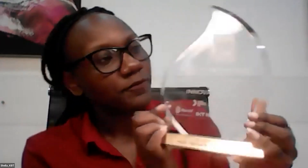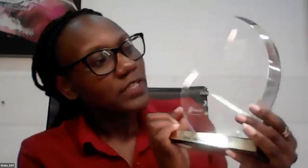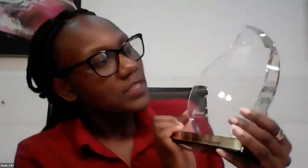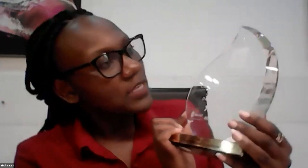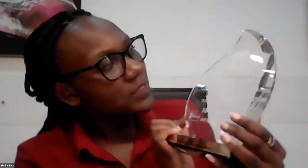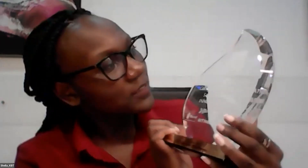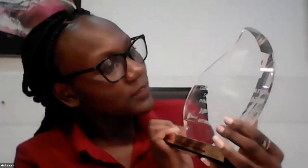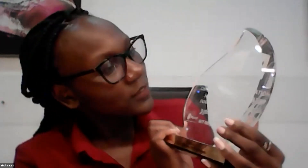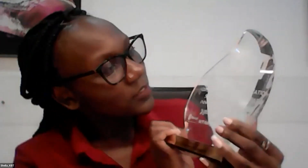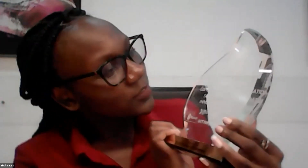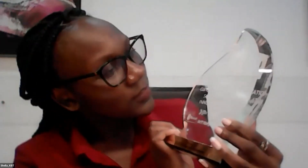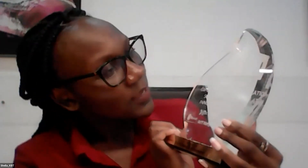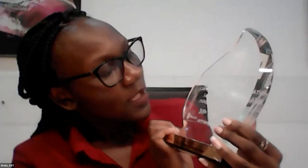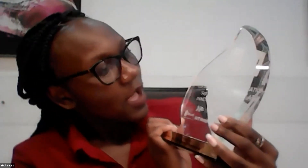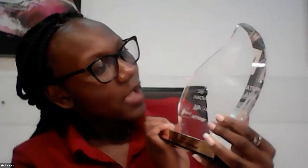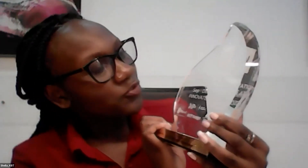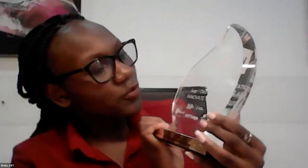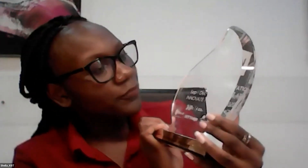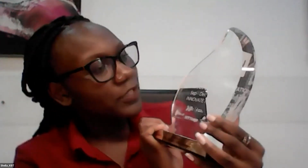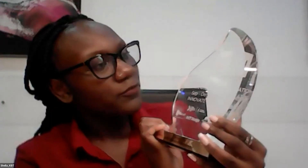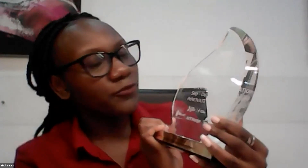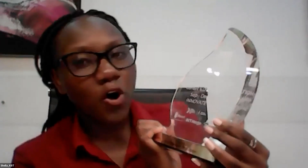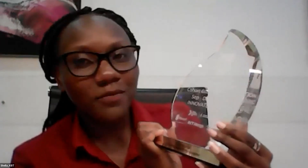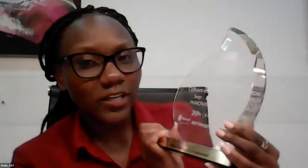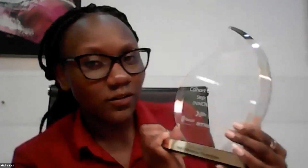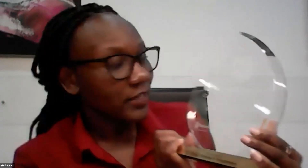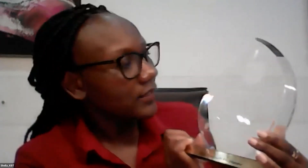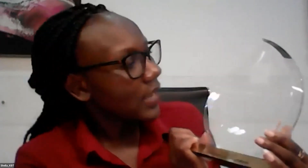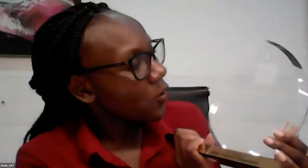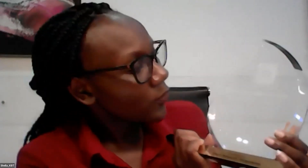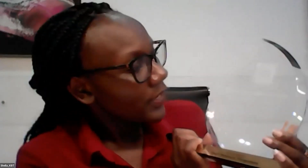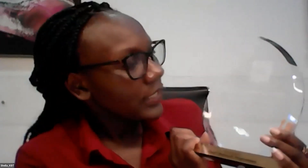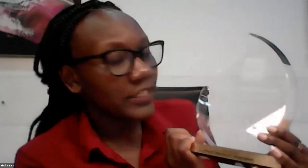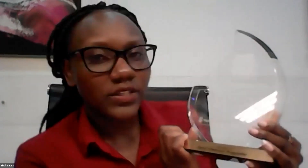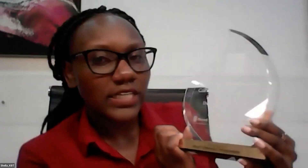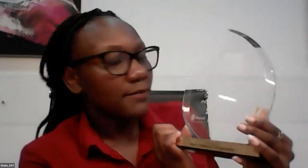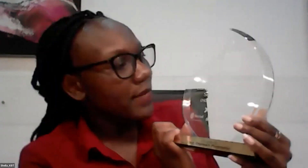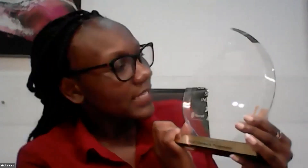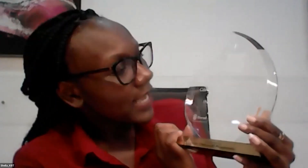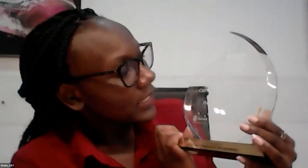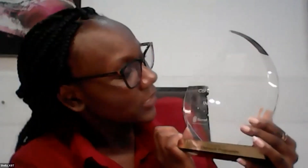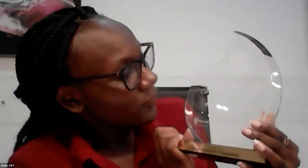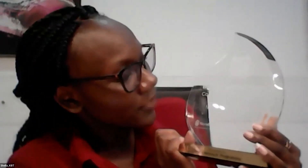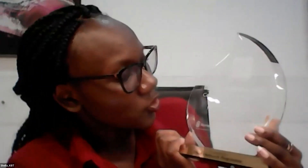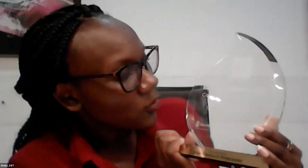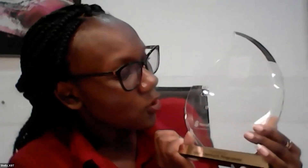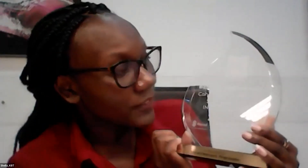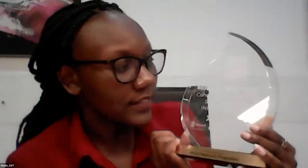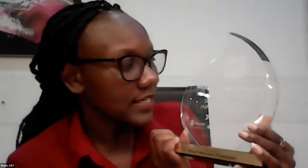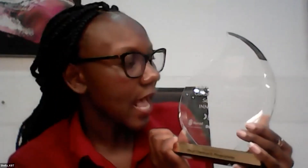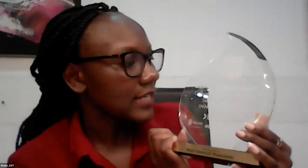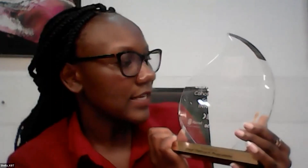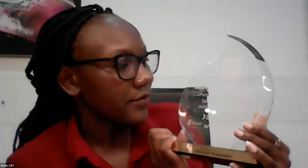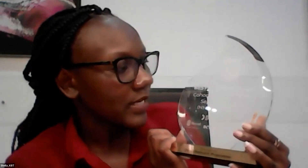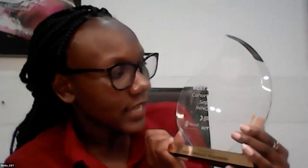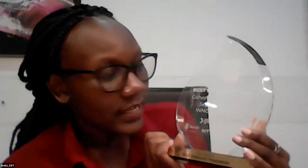see, this is a trophy from Innovate Now. It is written Best at Innovation Cohort